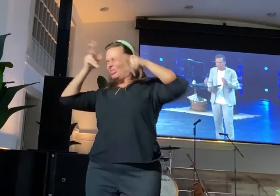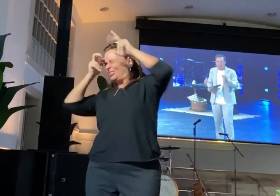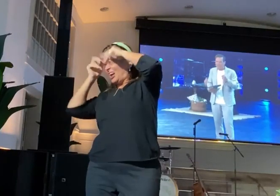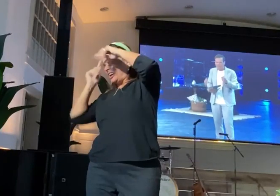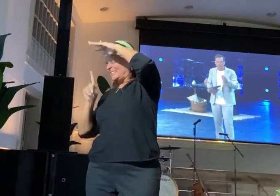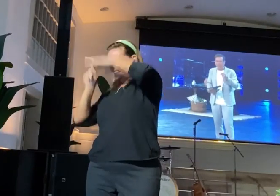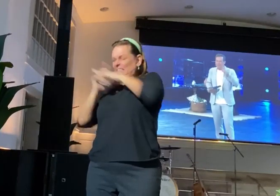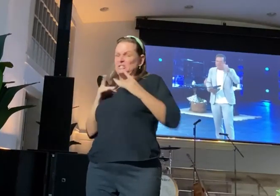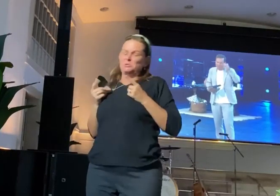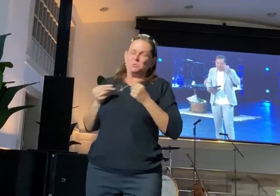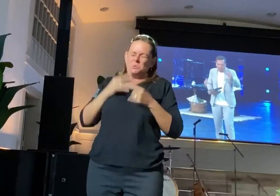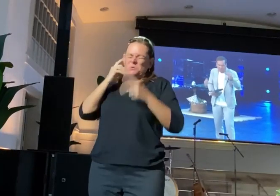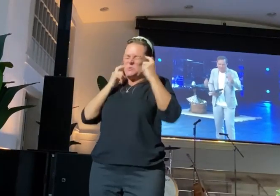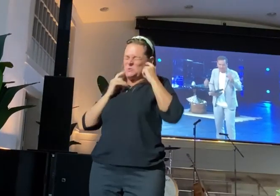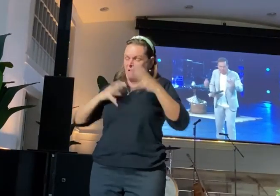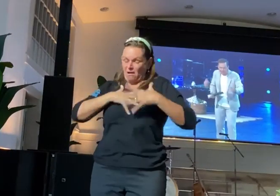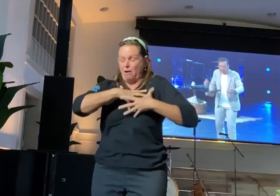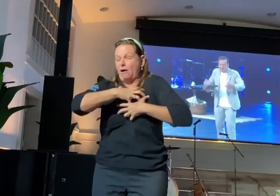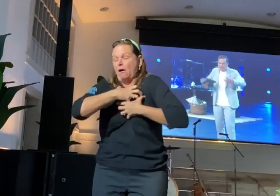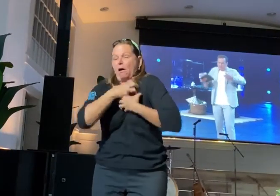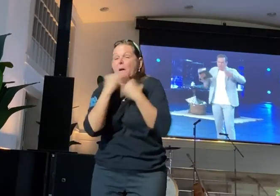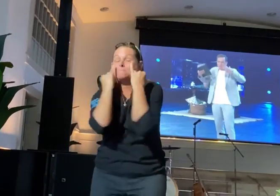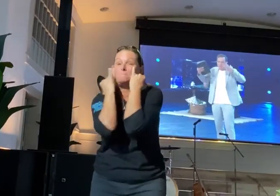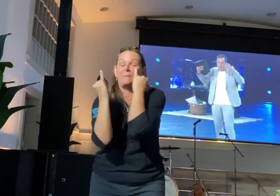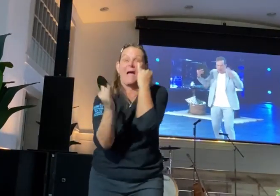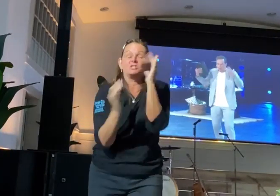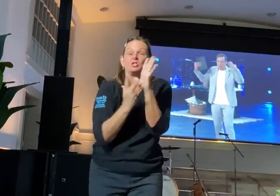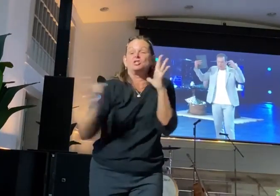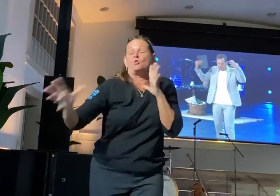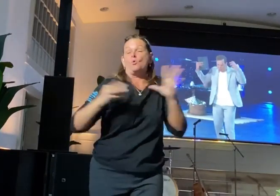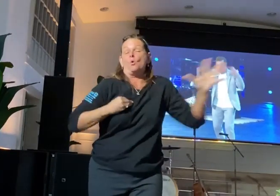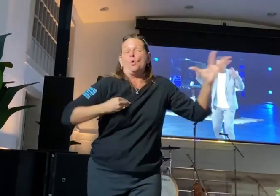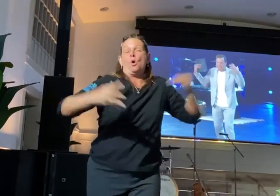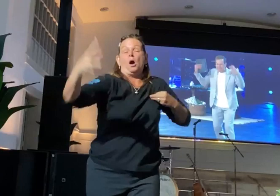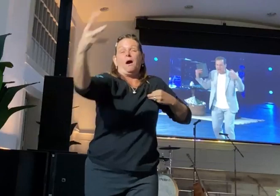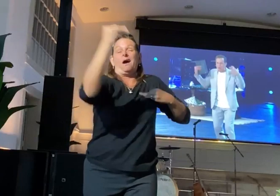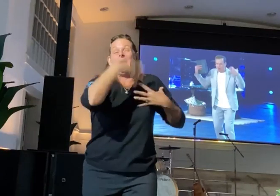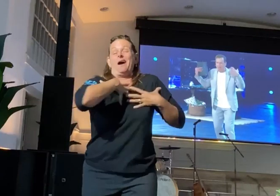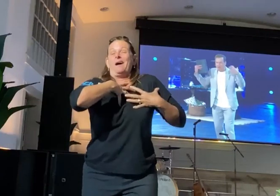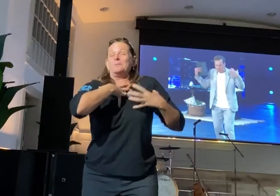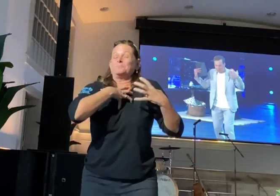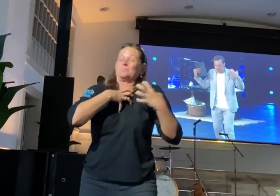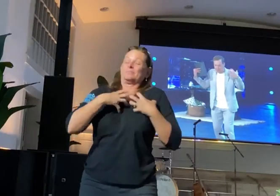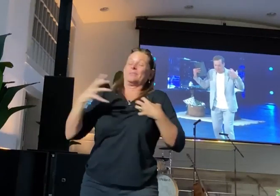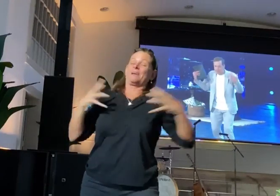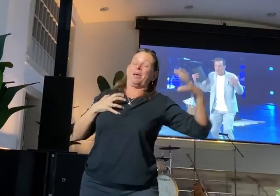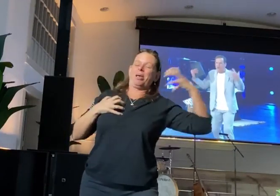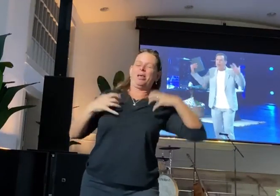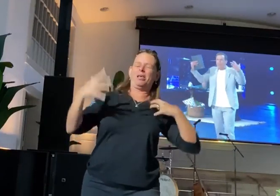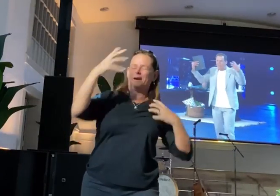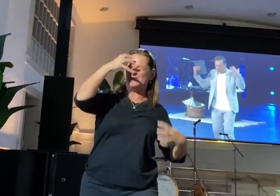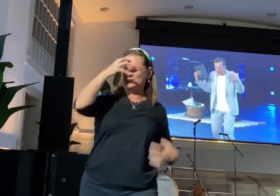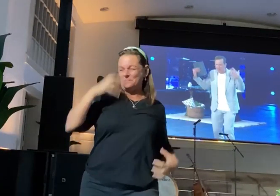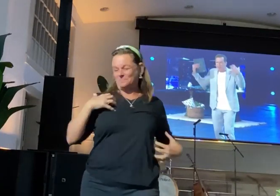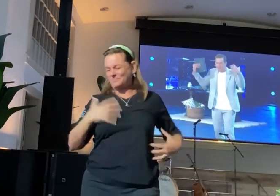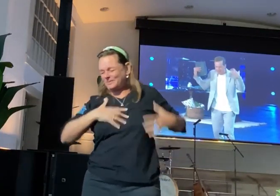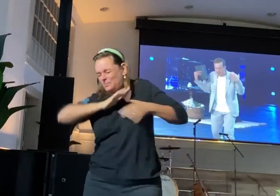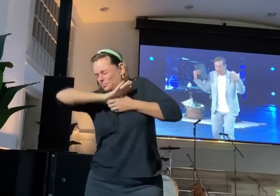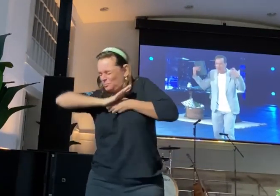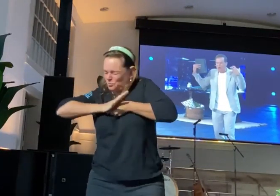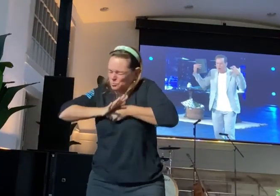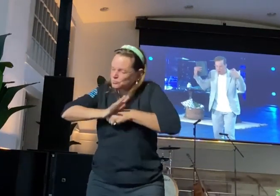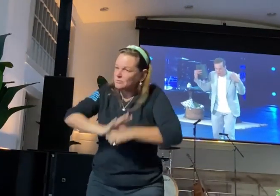horrific, perverse action that would ever take place. He was going to weigh, it was going to weigh down on him. It was going to